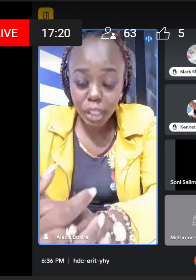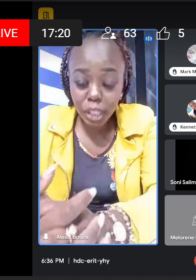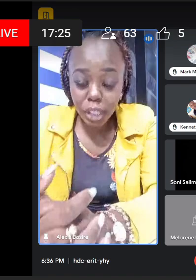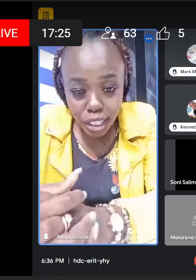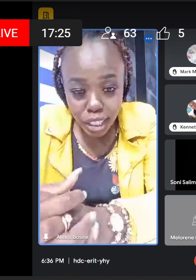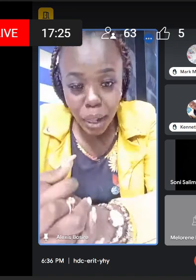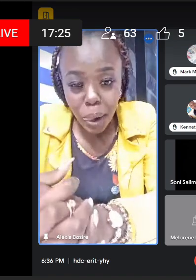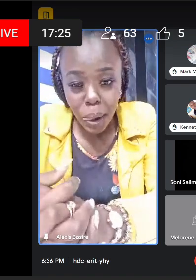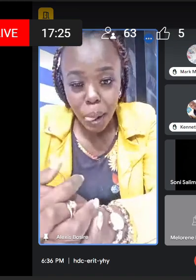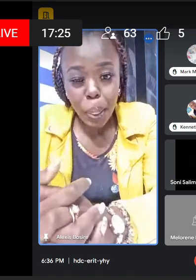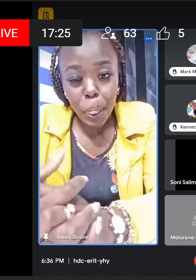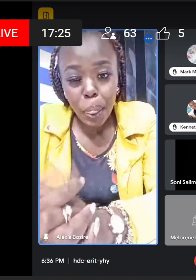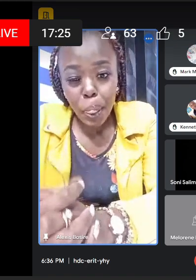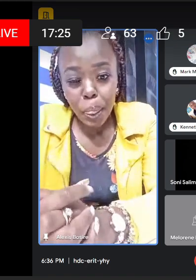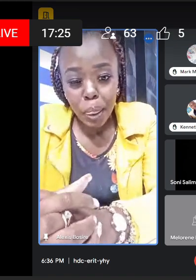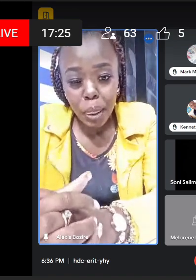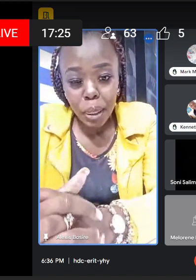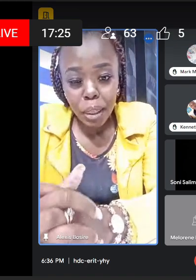gone.